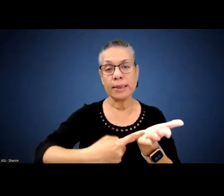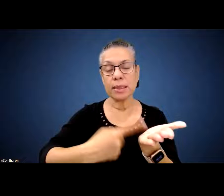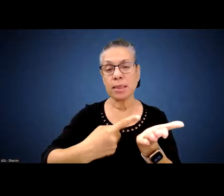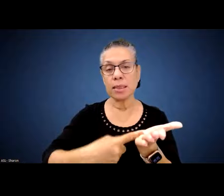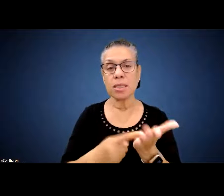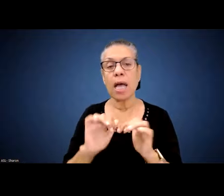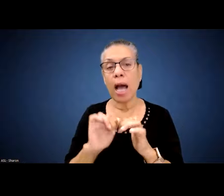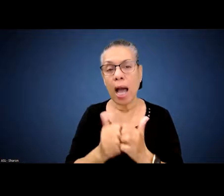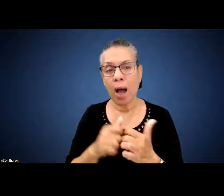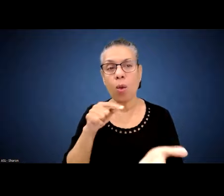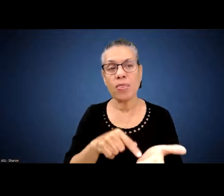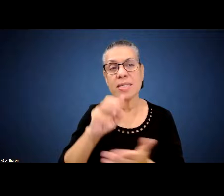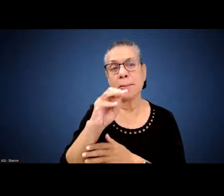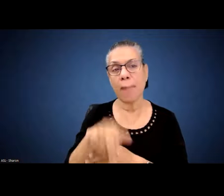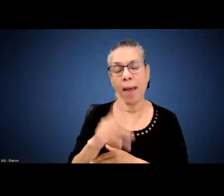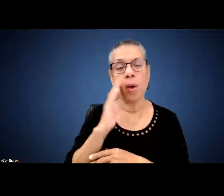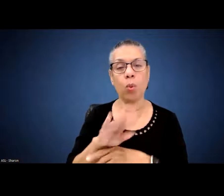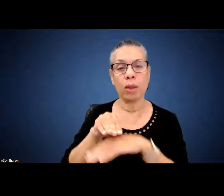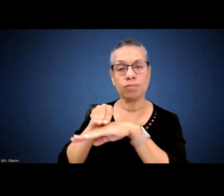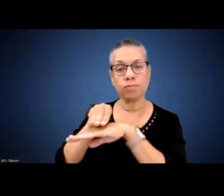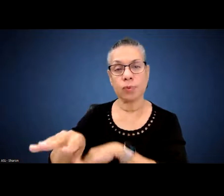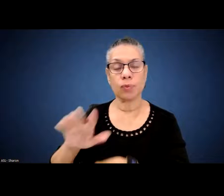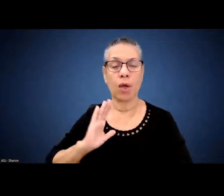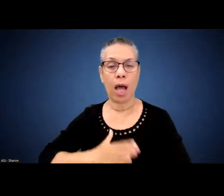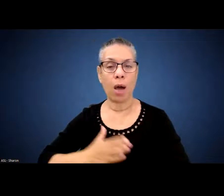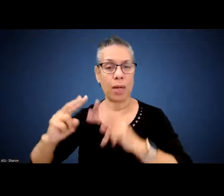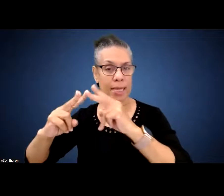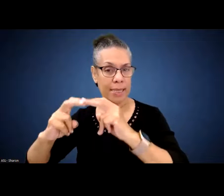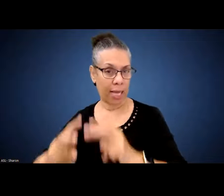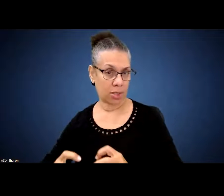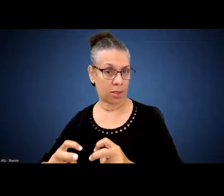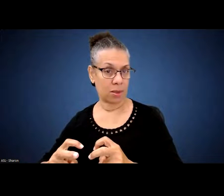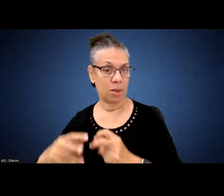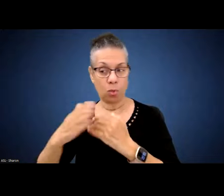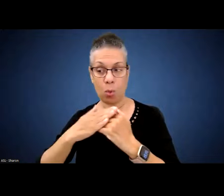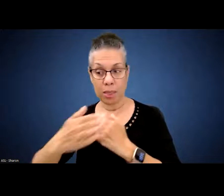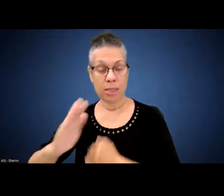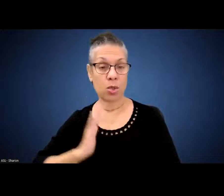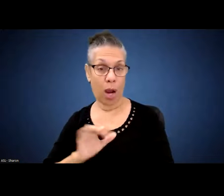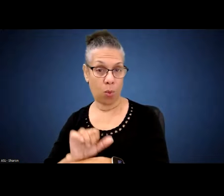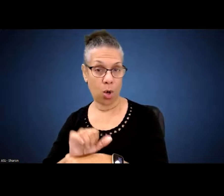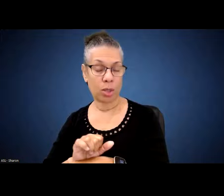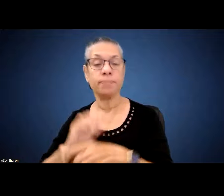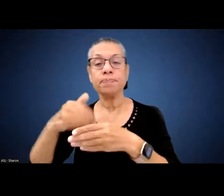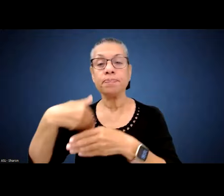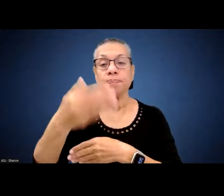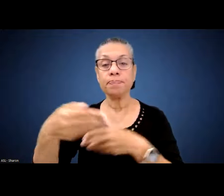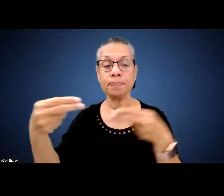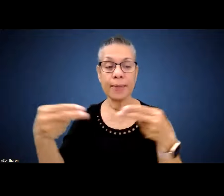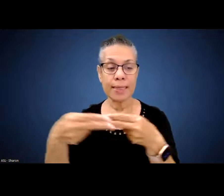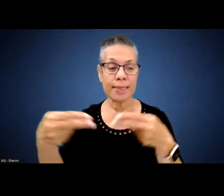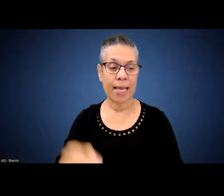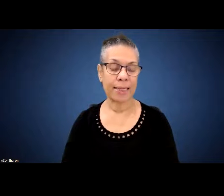they're going to affect our comprehensive analysis as we continue with our work. So next slide, please, Val.